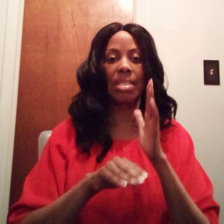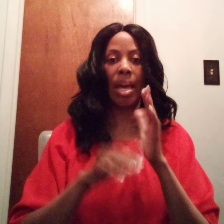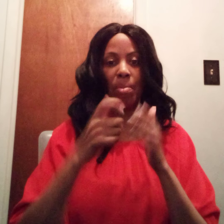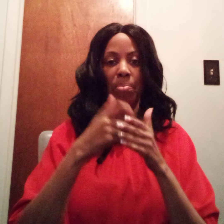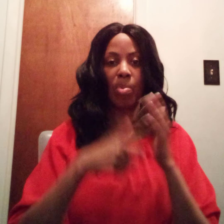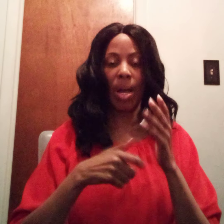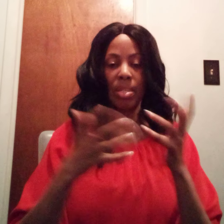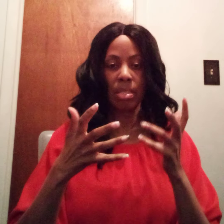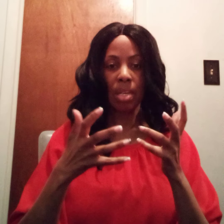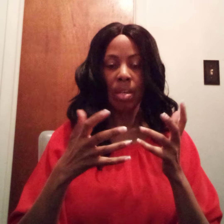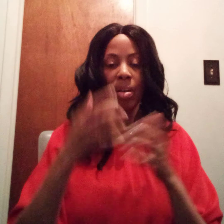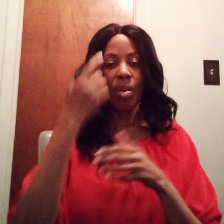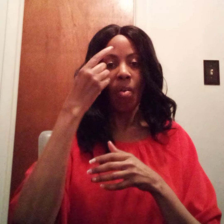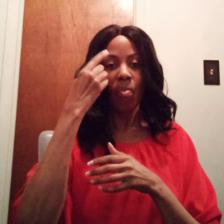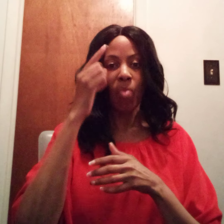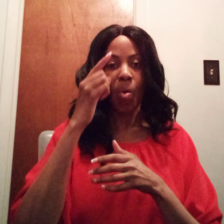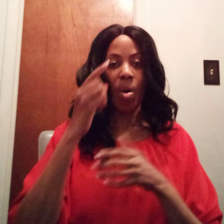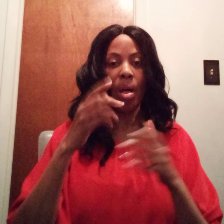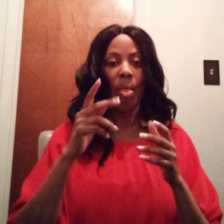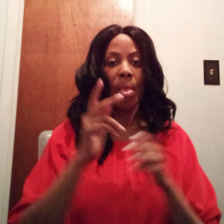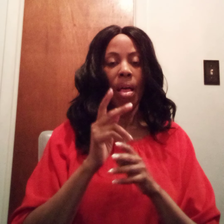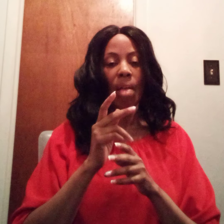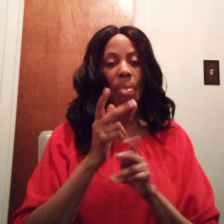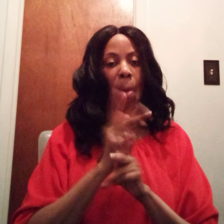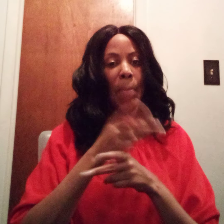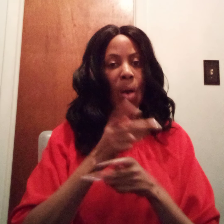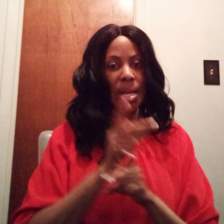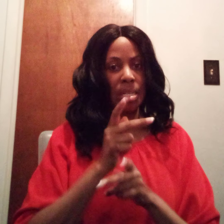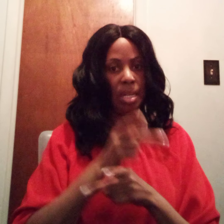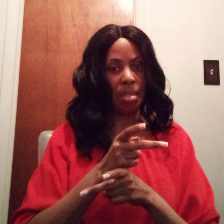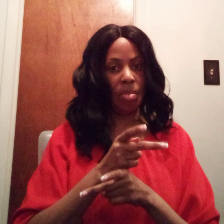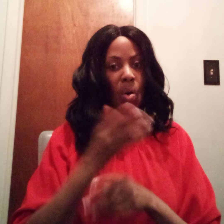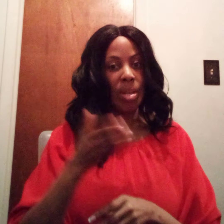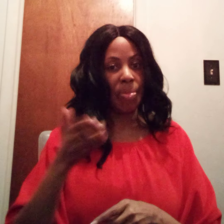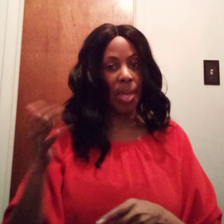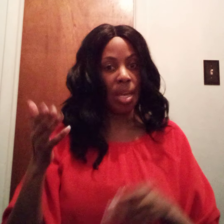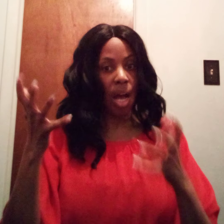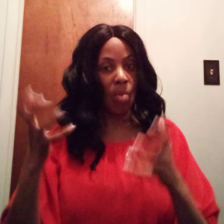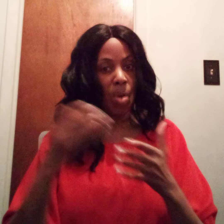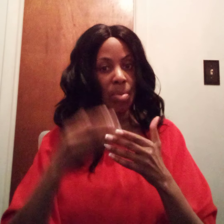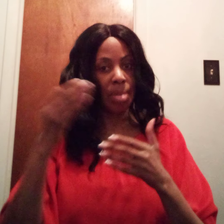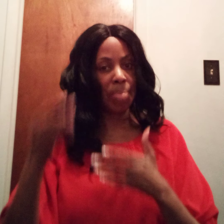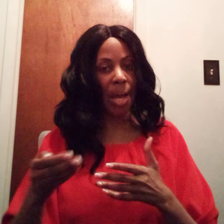price of the product in the store. So now all of a sudden we can say that our